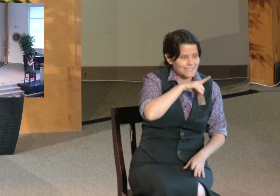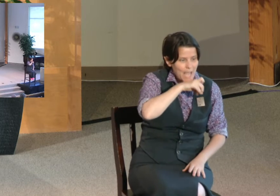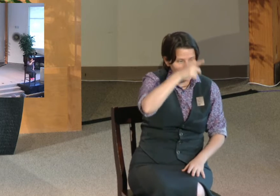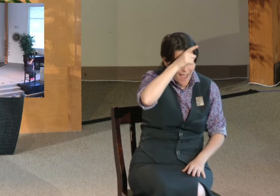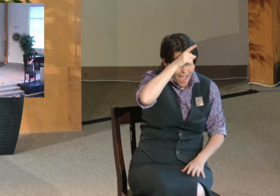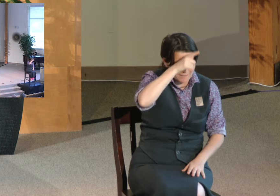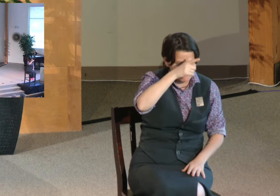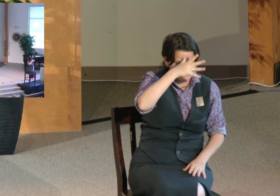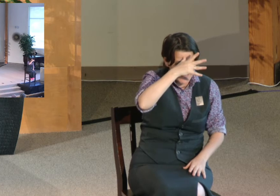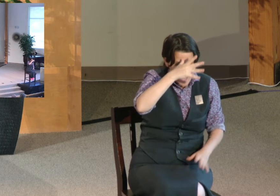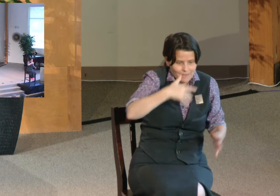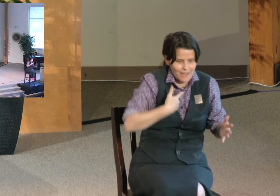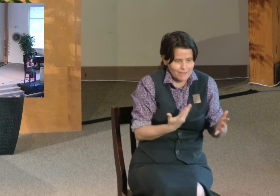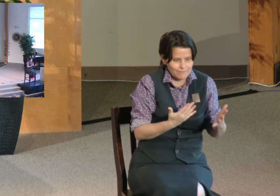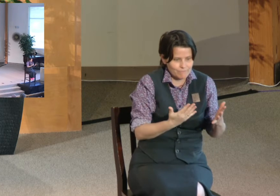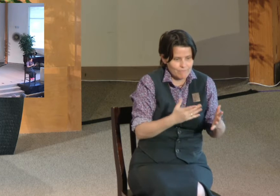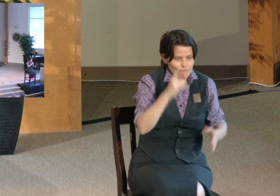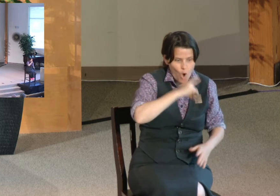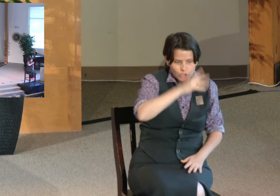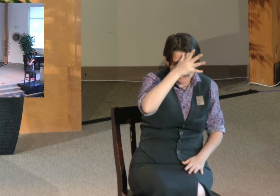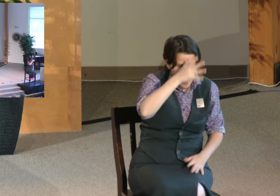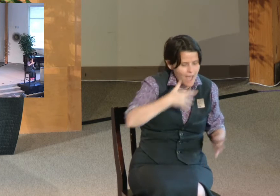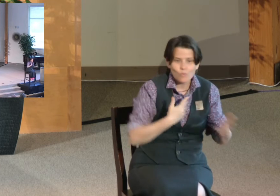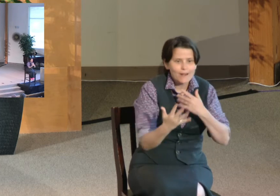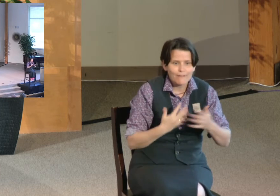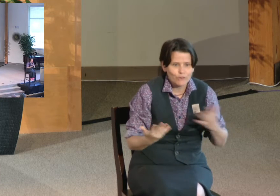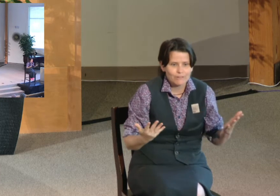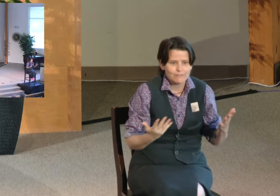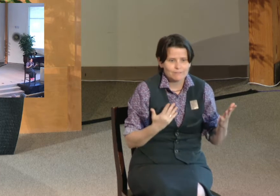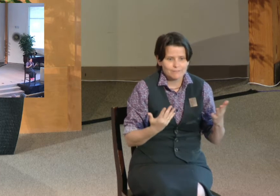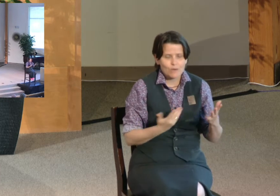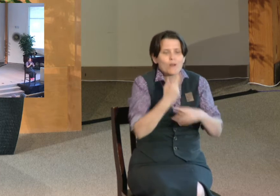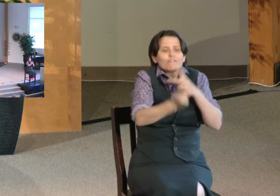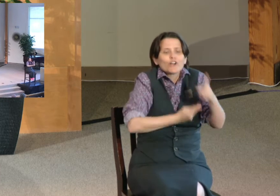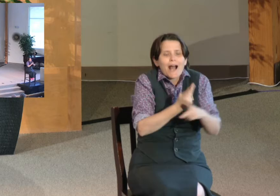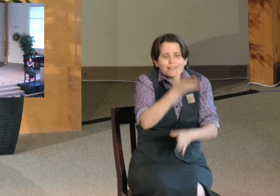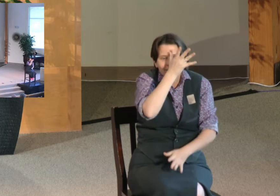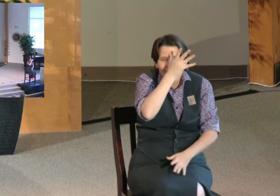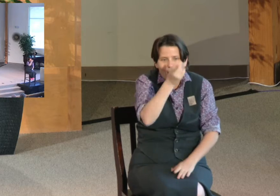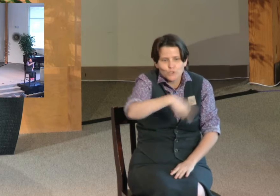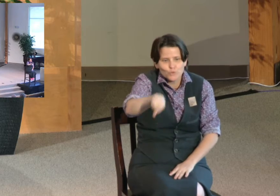that you were always meant to be. Why don't we prepare for meditation? Celebration, come on up.